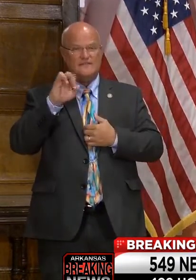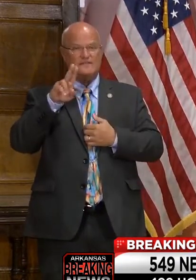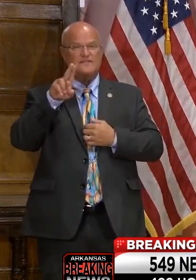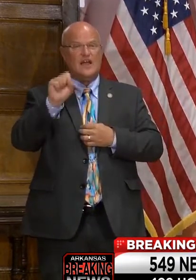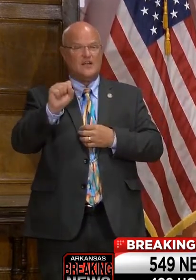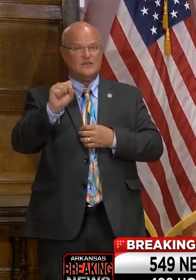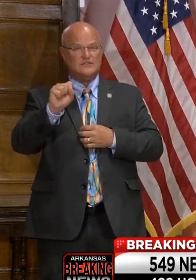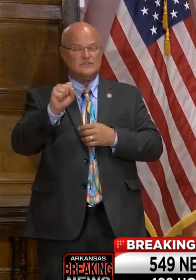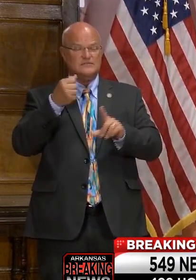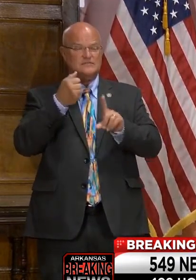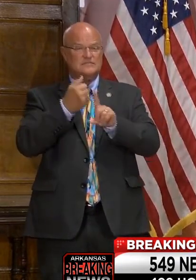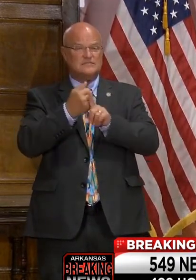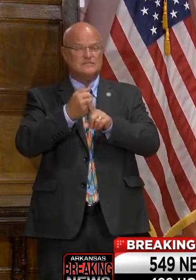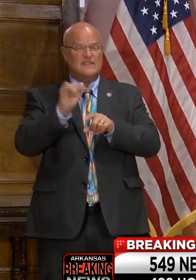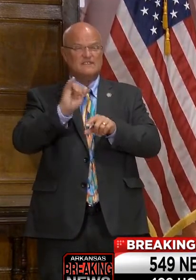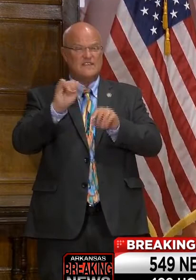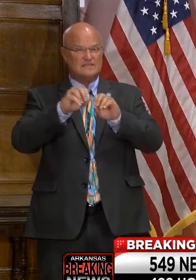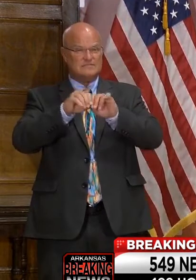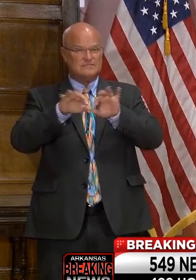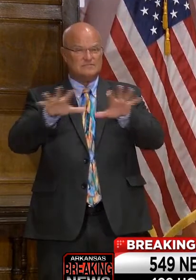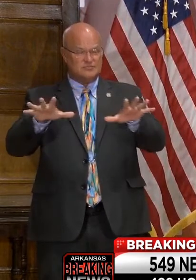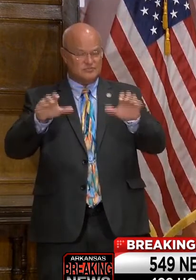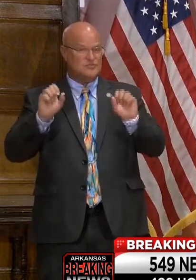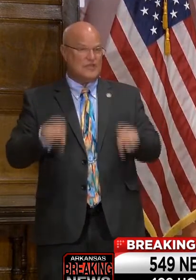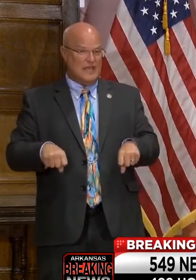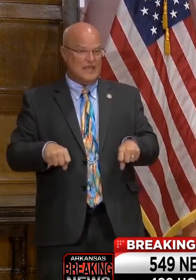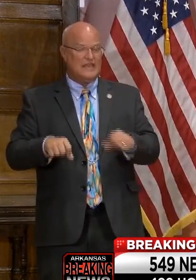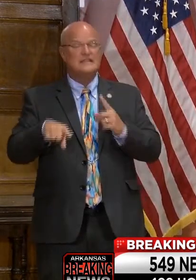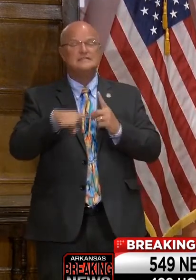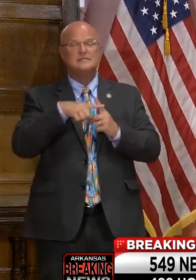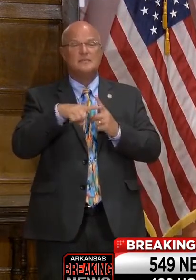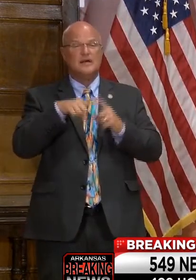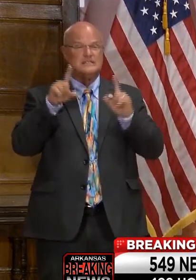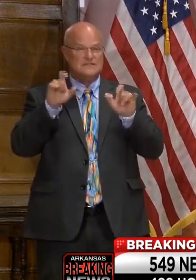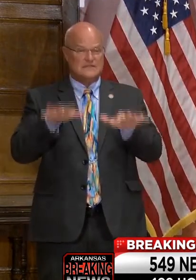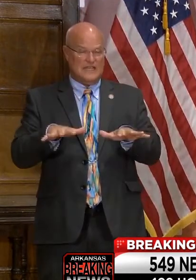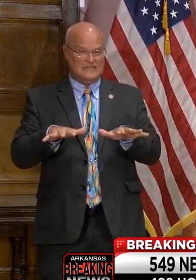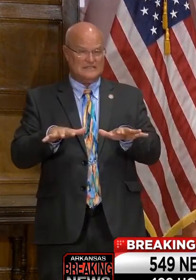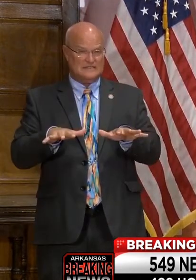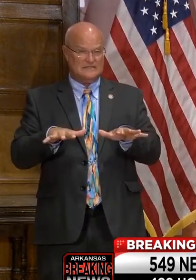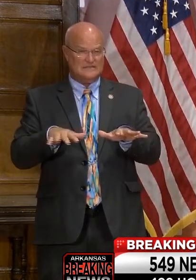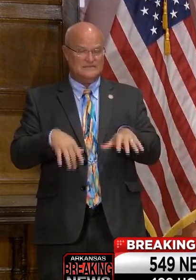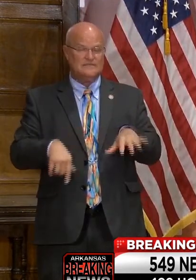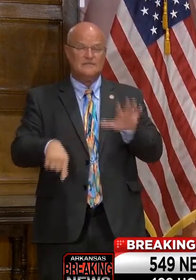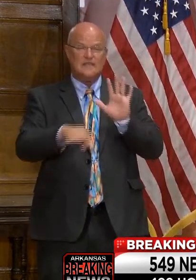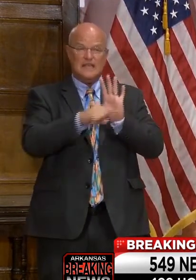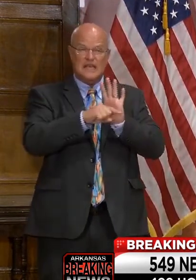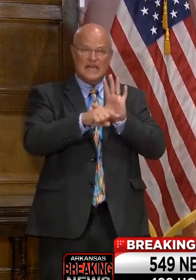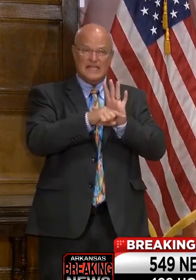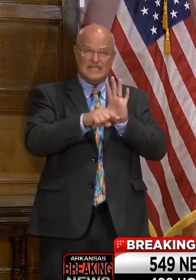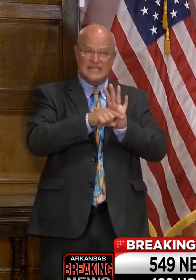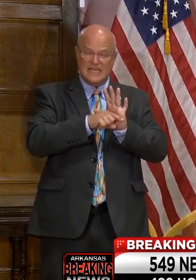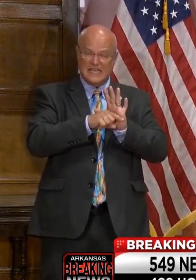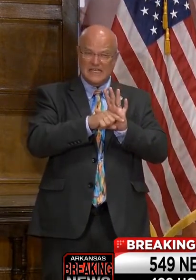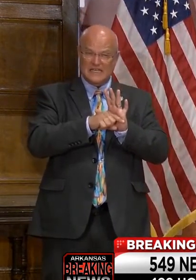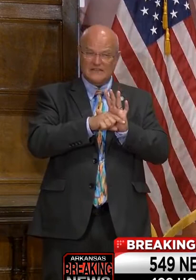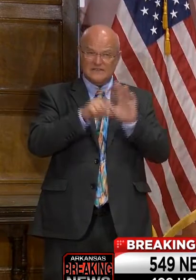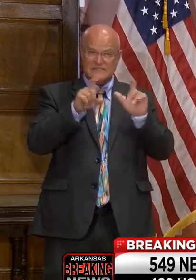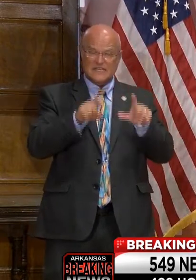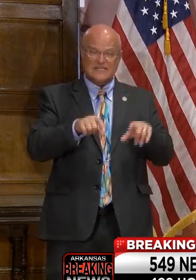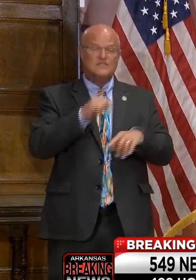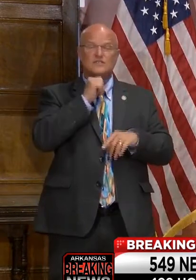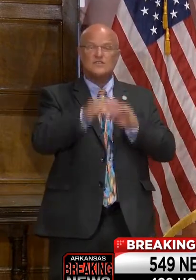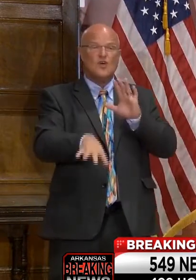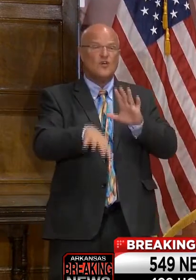are infectious, and that you've been infected. That is a positive test. A negative test, on the other hand, where we do